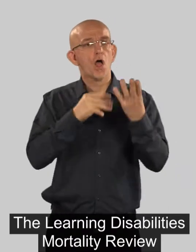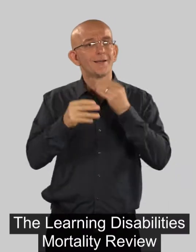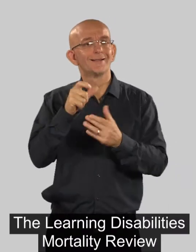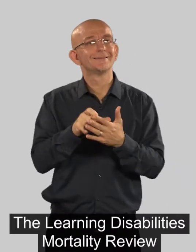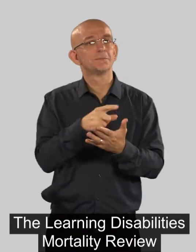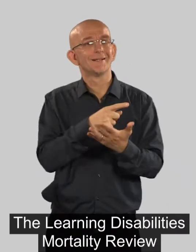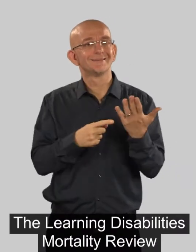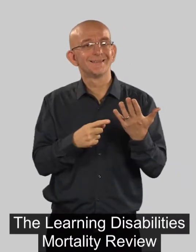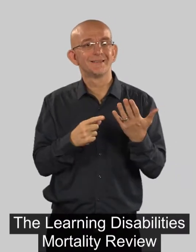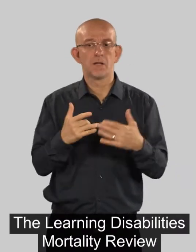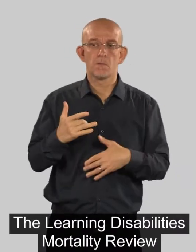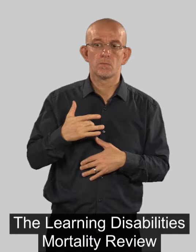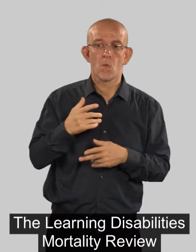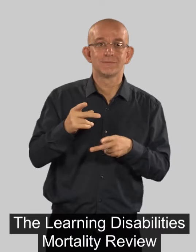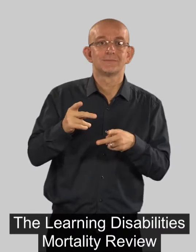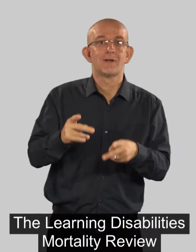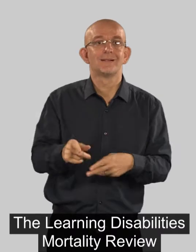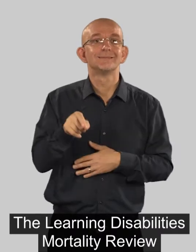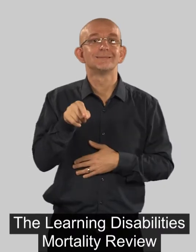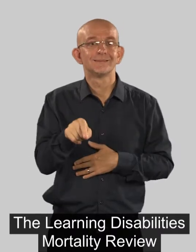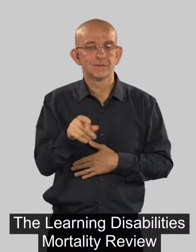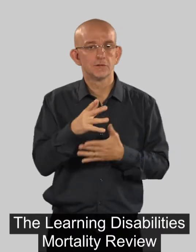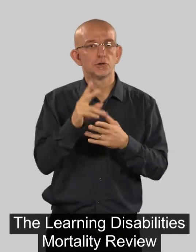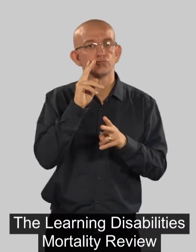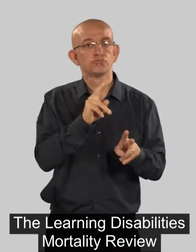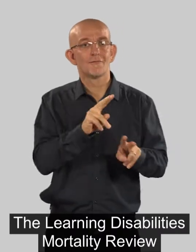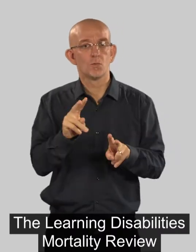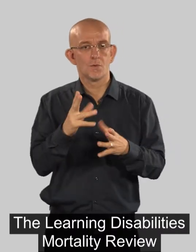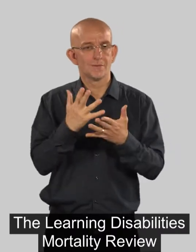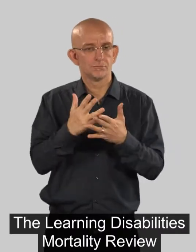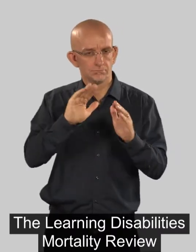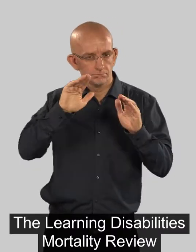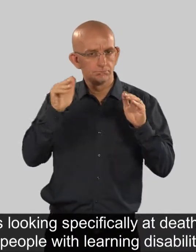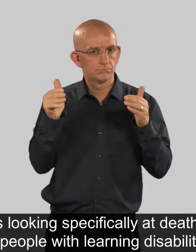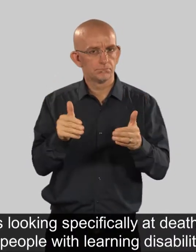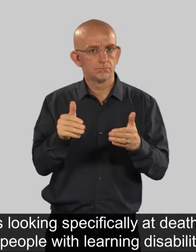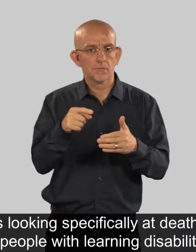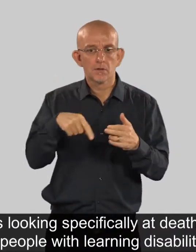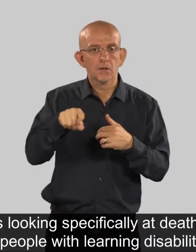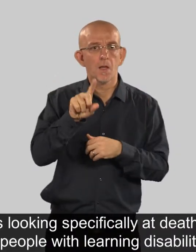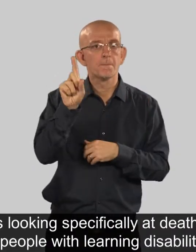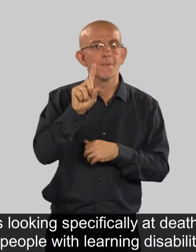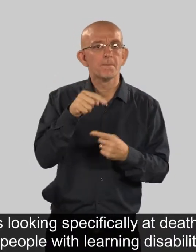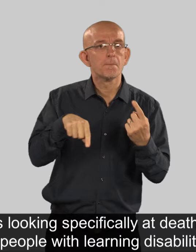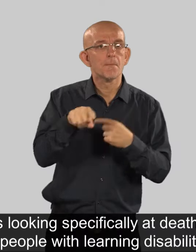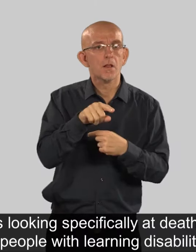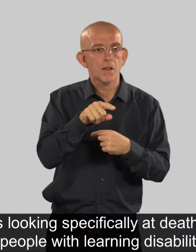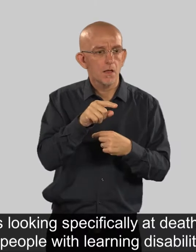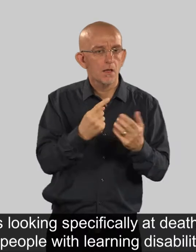The Learning Disabilities Mortality Review is looking specifically at deaths of